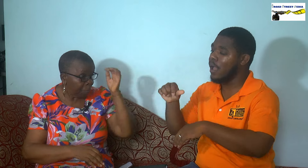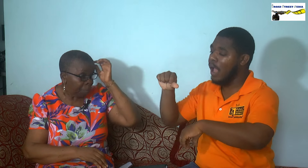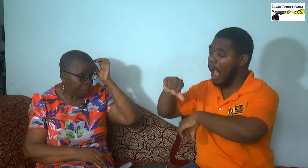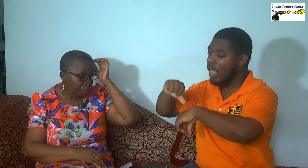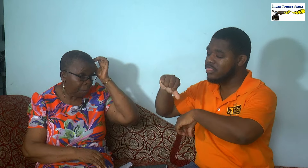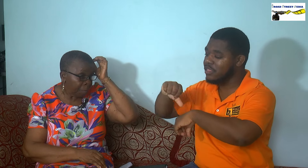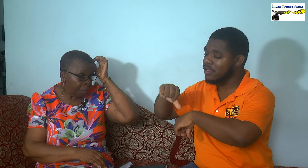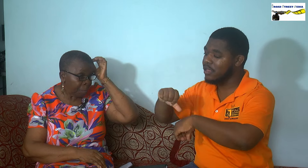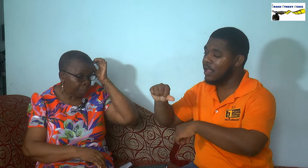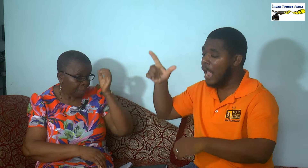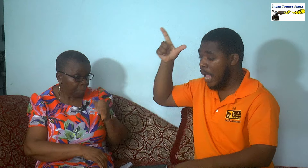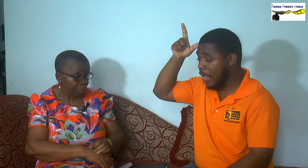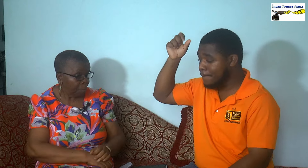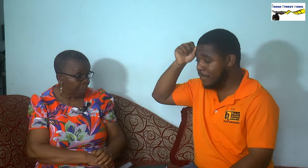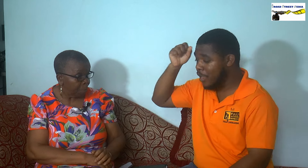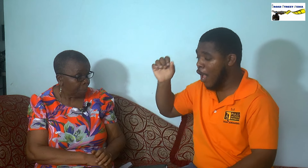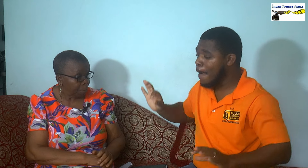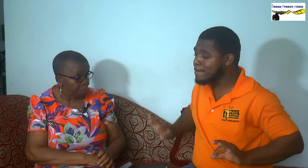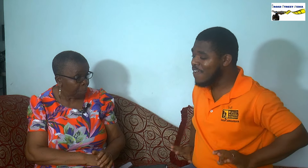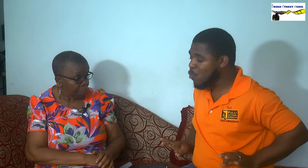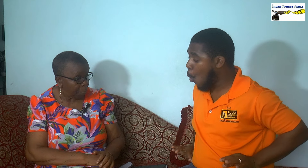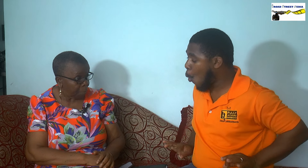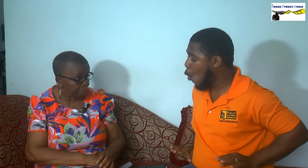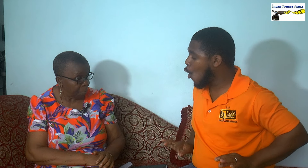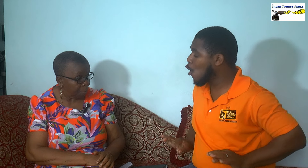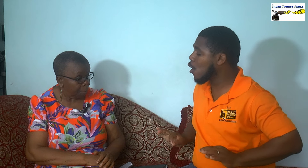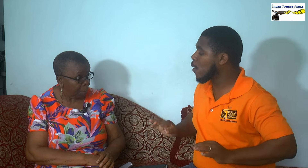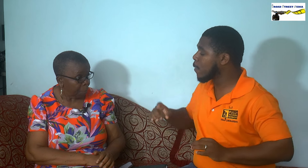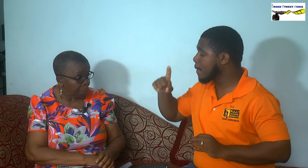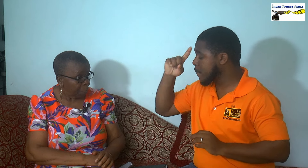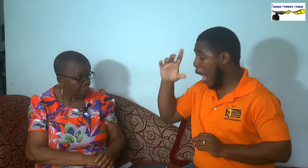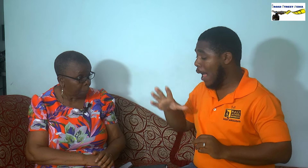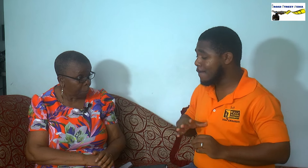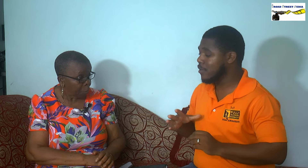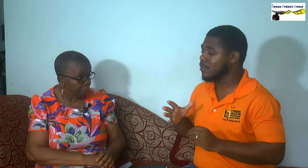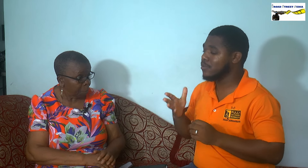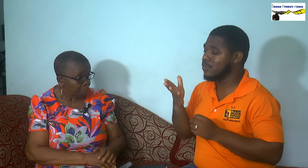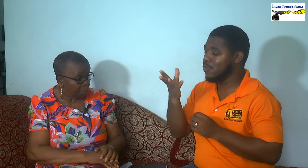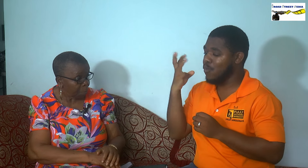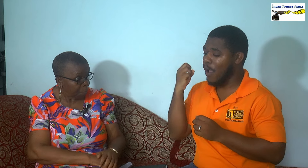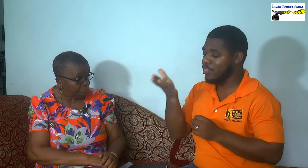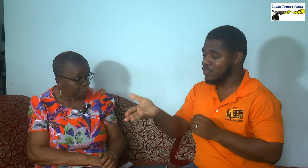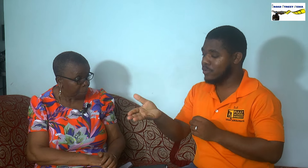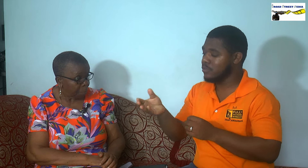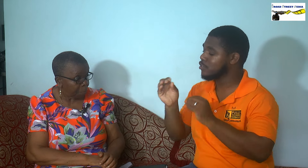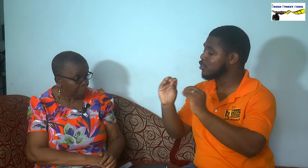I recall Anthony, Lionel Smith, Miss Ford, Miss